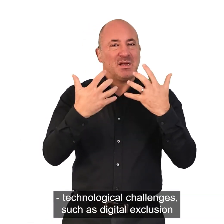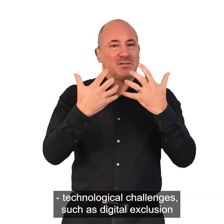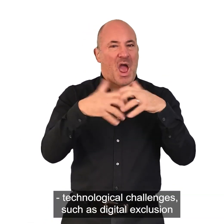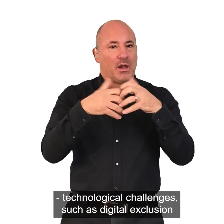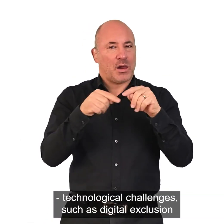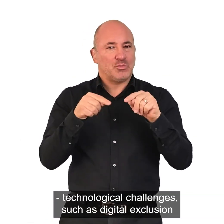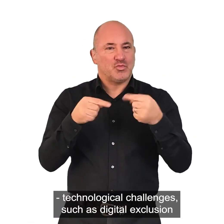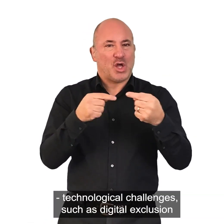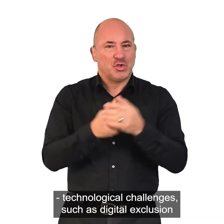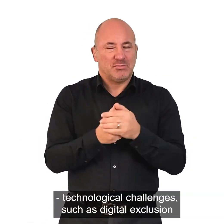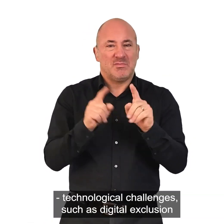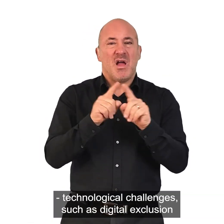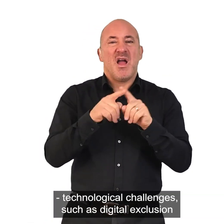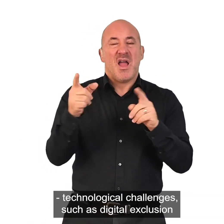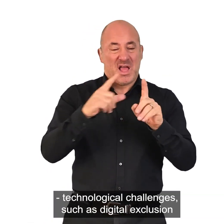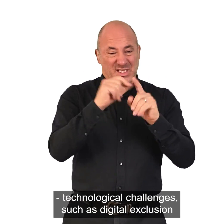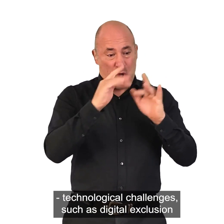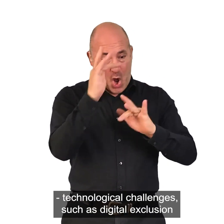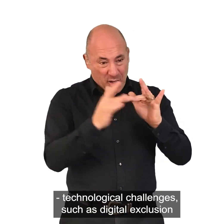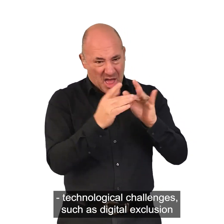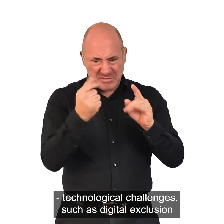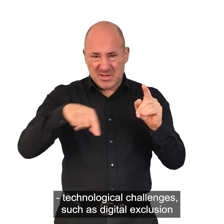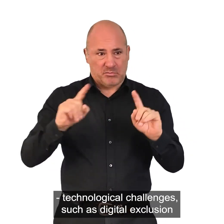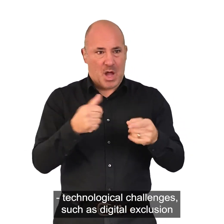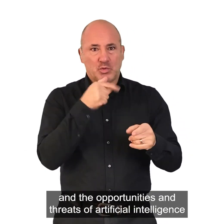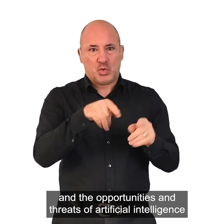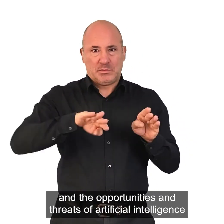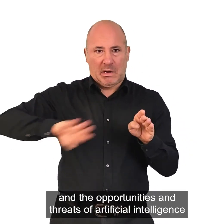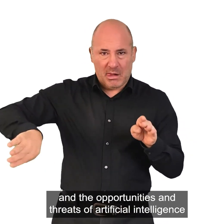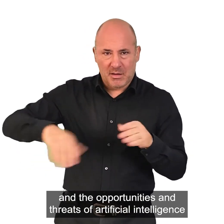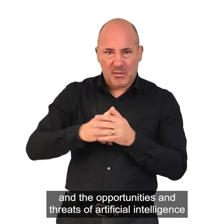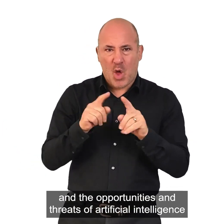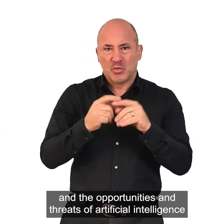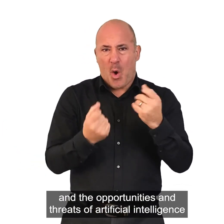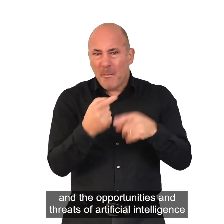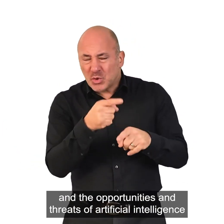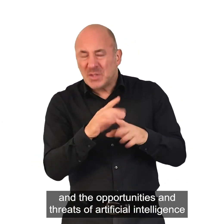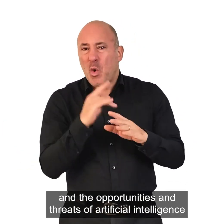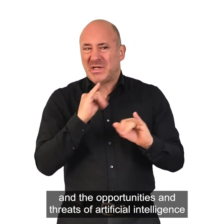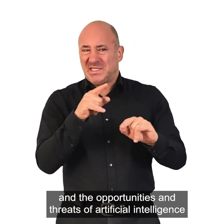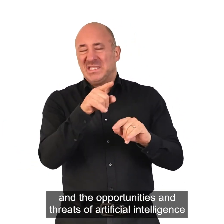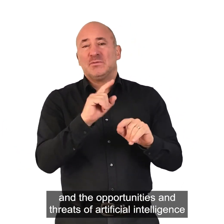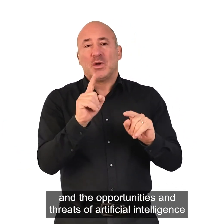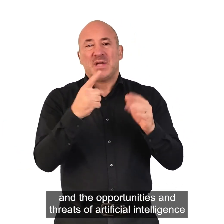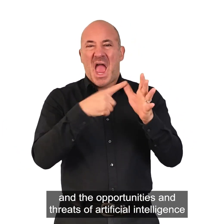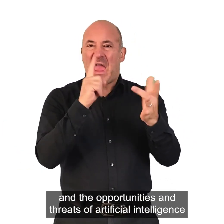technological challenges, such as digital exclusion, and the opportunities and threats of artificial